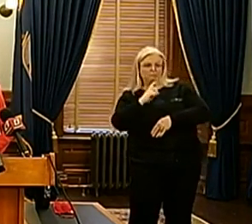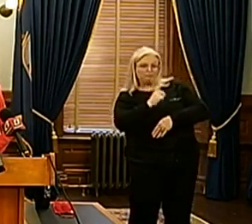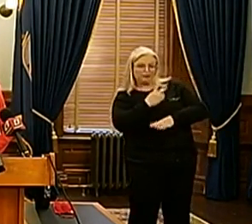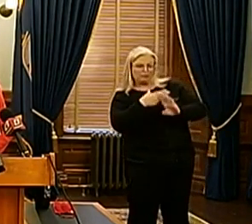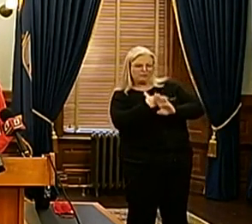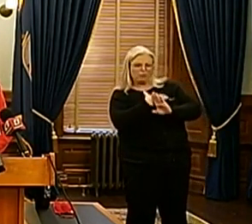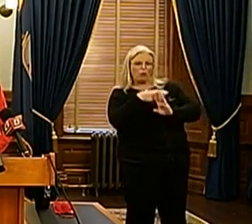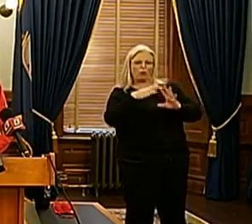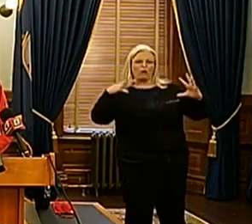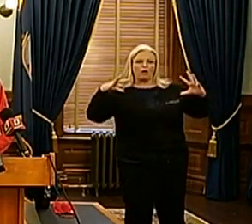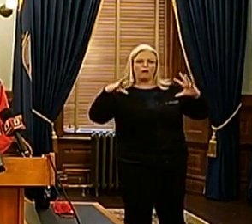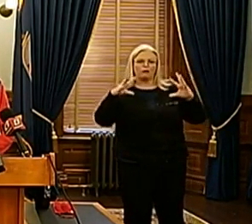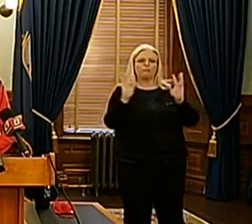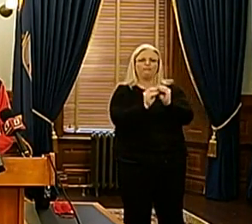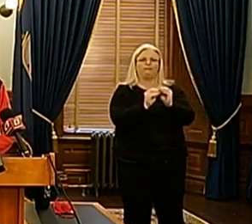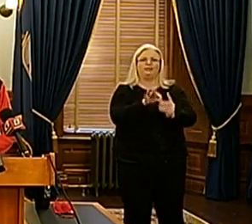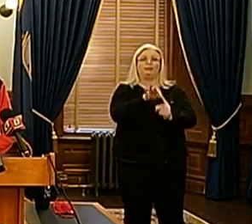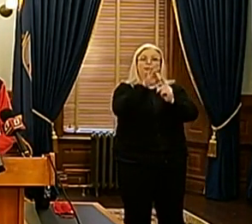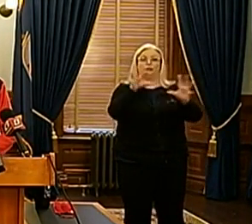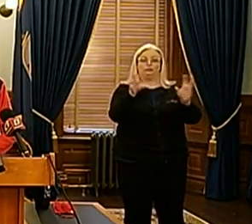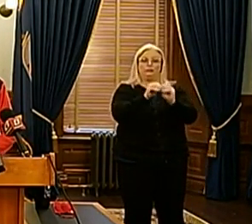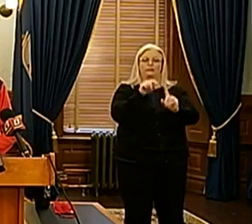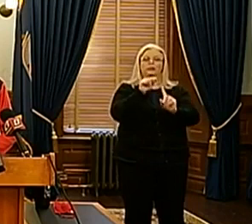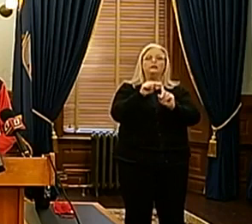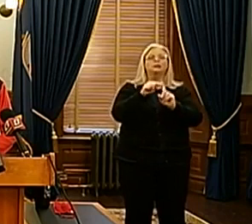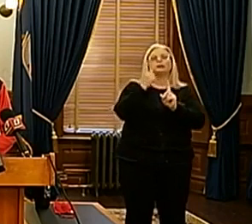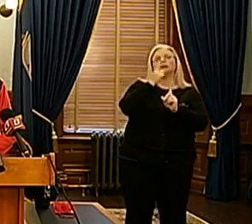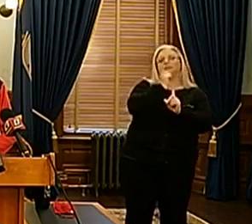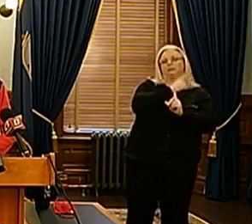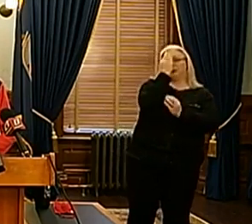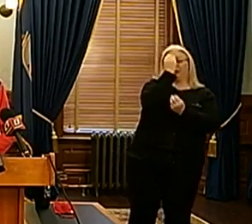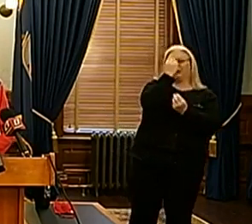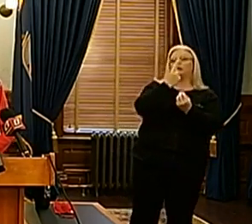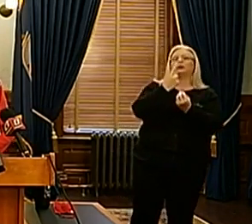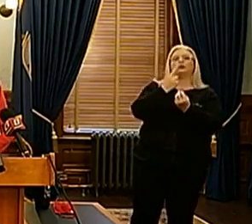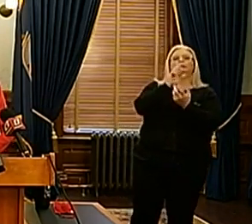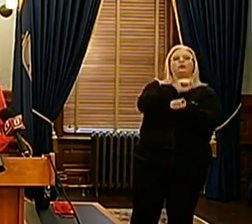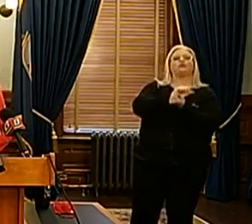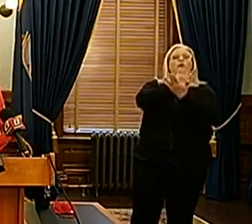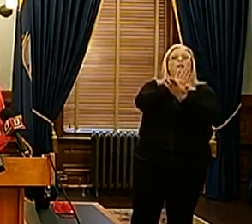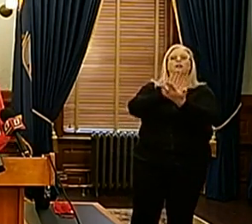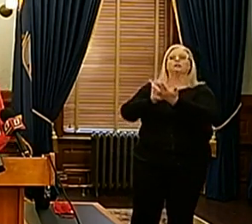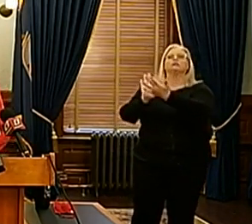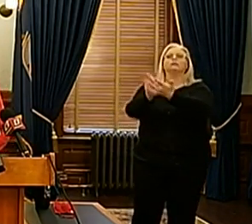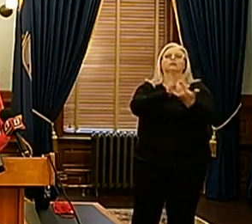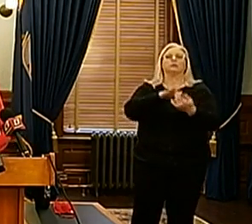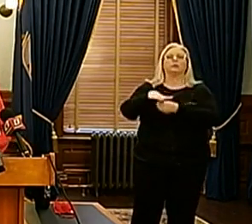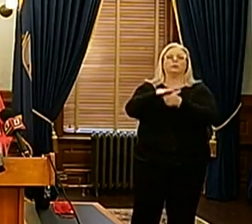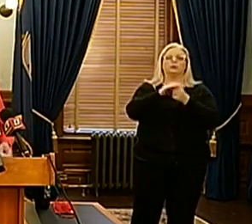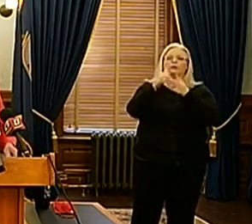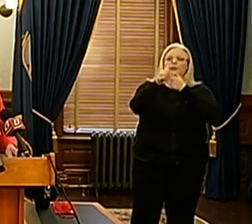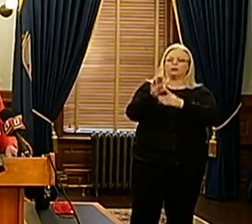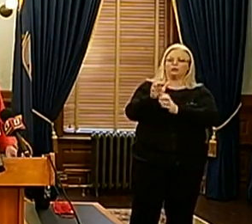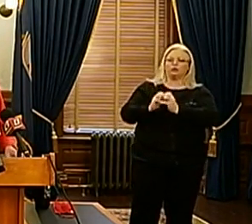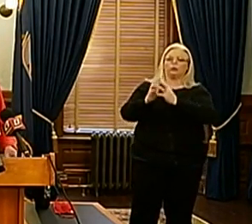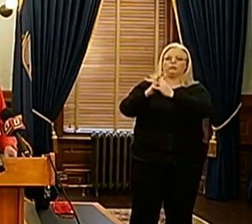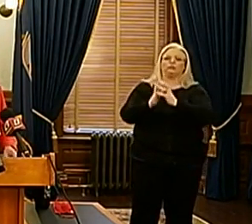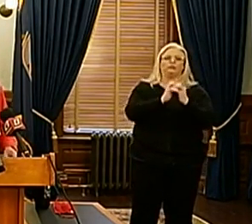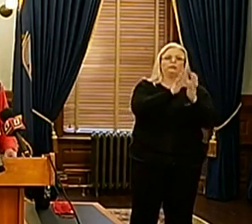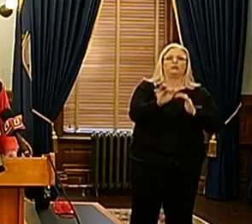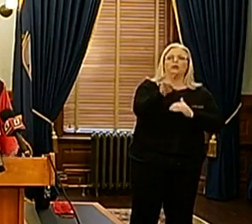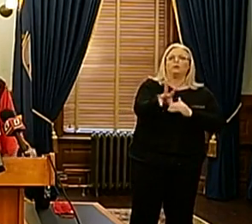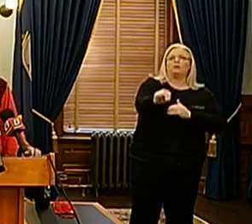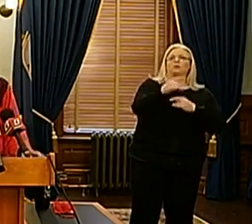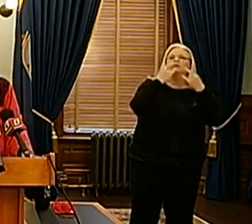before calling a special session, I would consider a strategy of reaching out to local leaders to implement their own mask